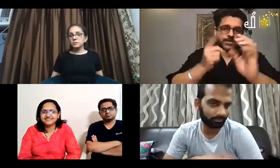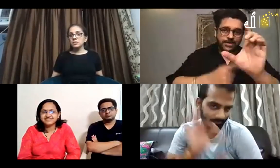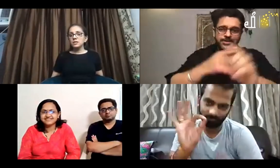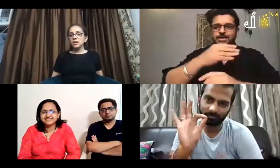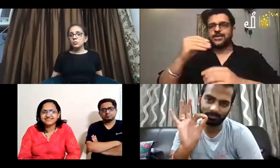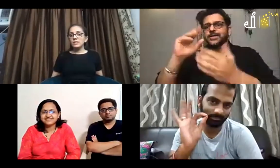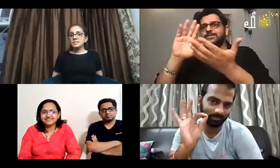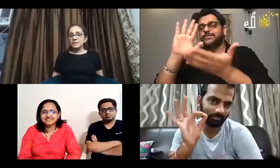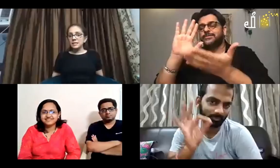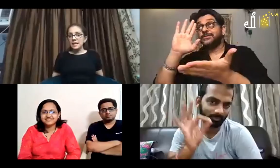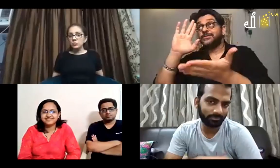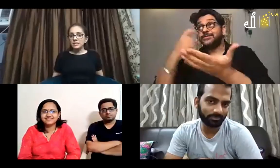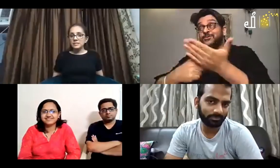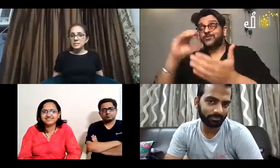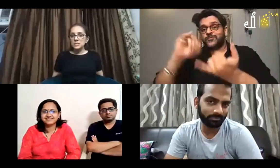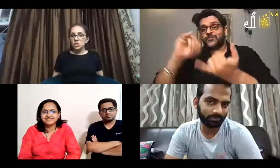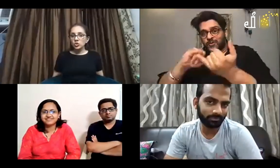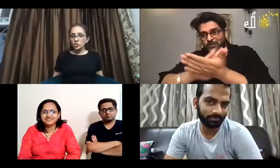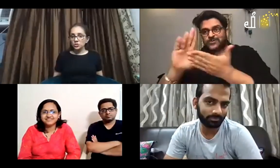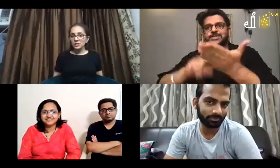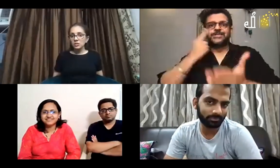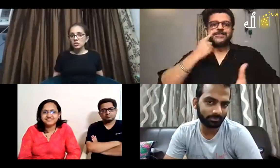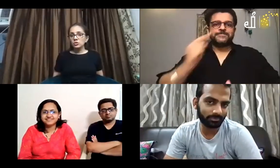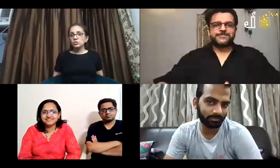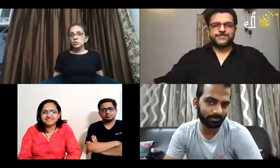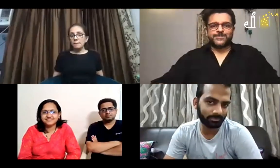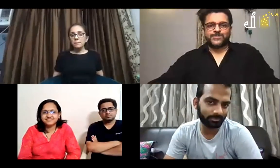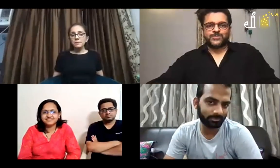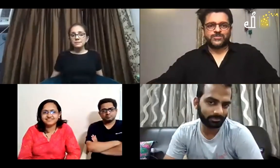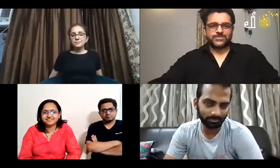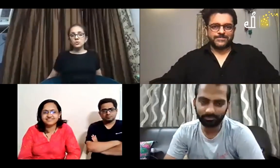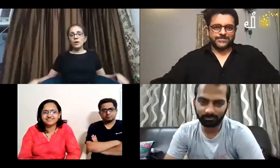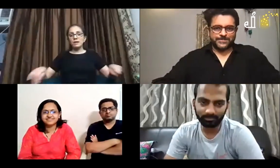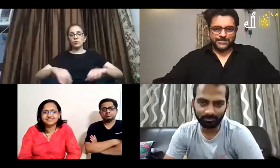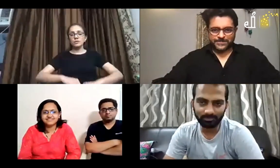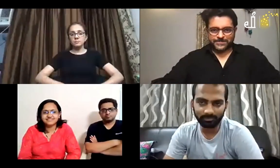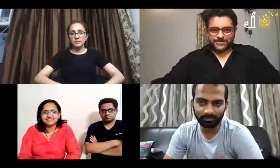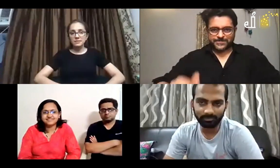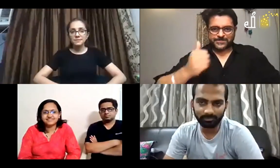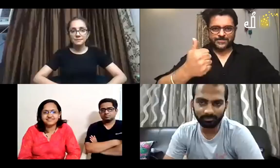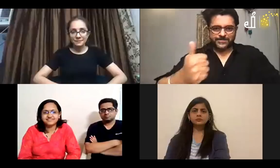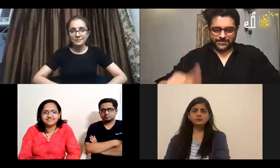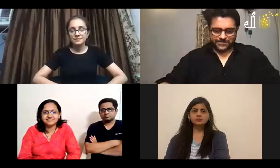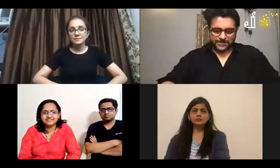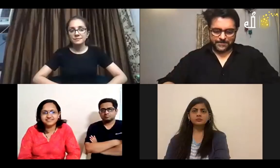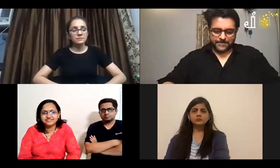people. One is Sunny and one is Roshni, to come up, who have personal.